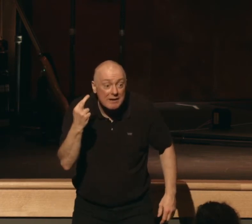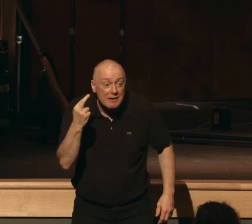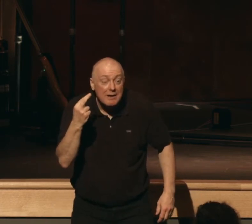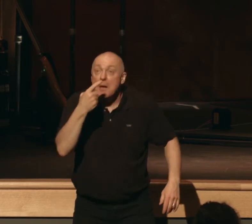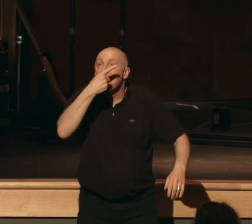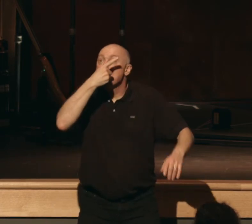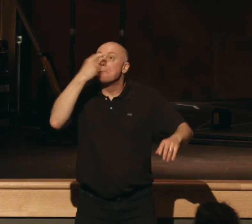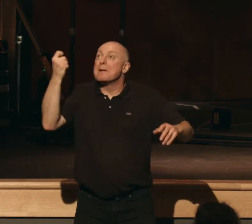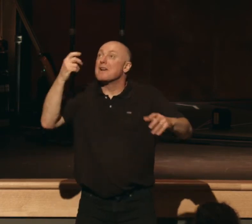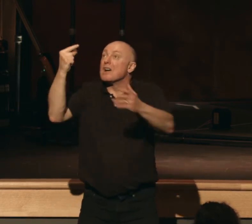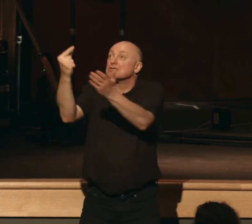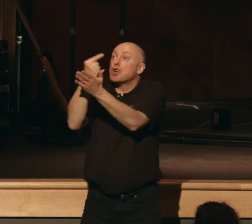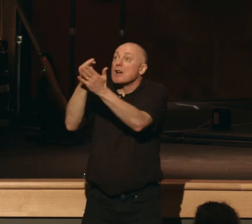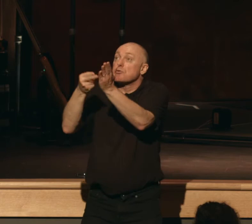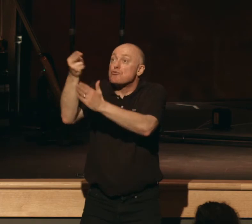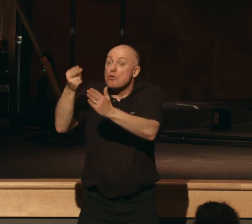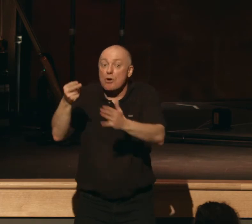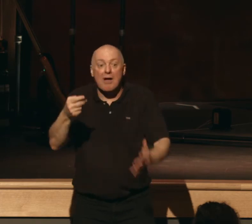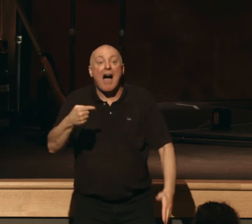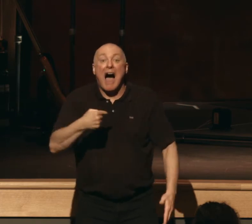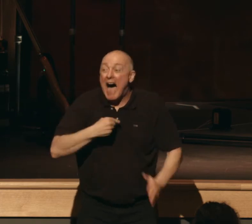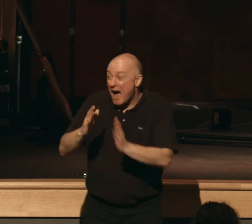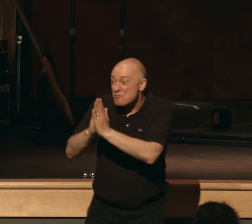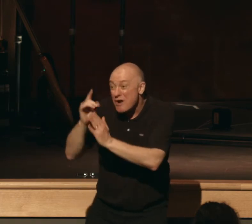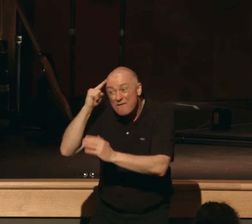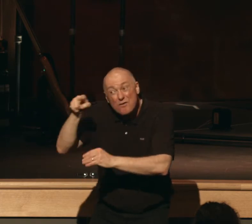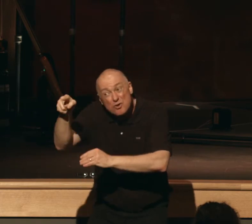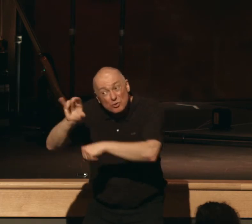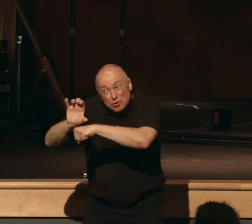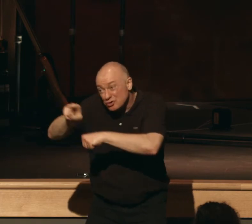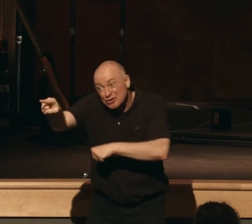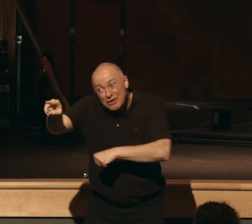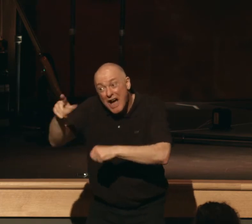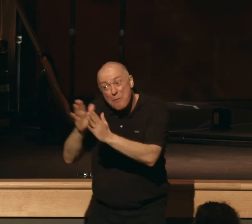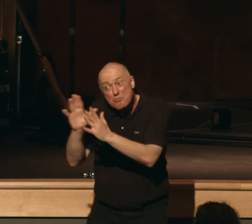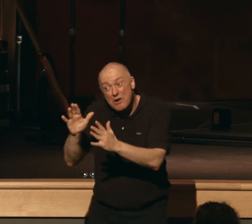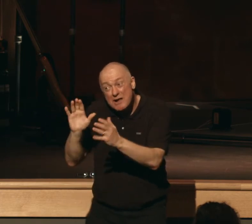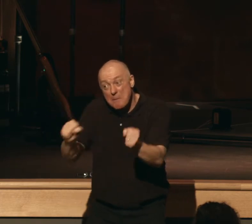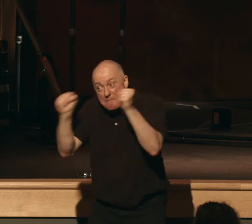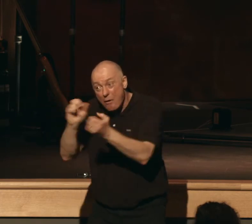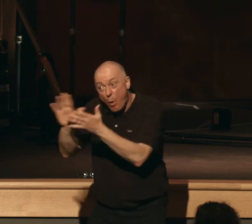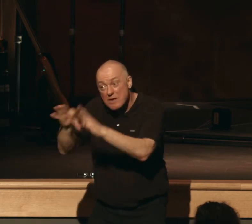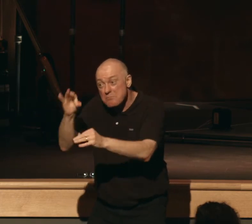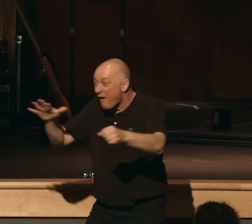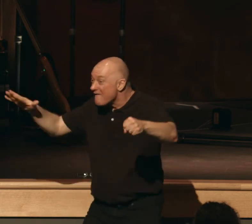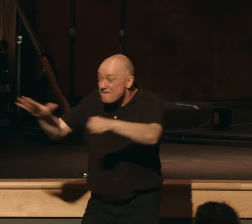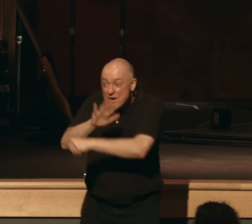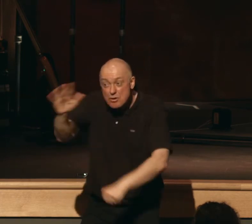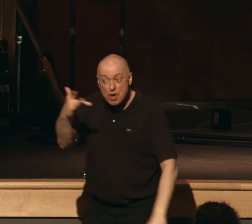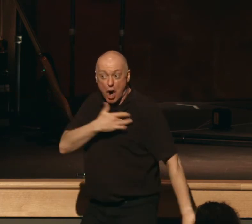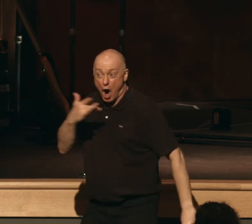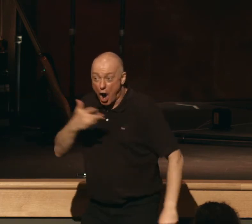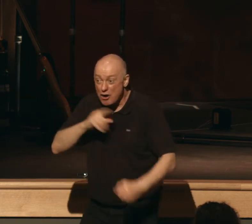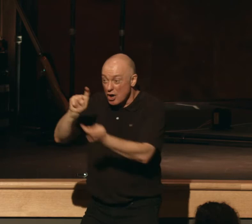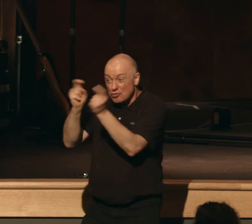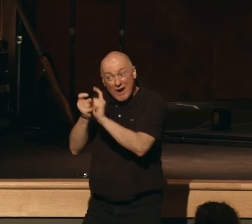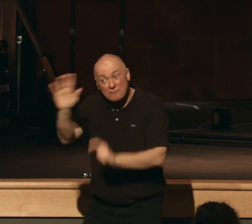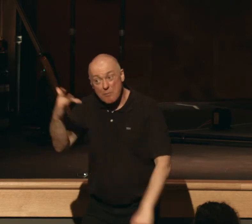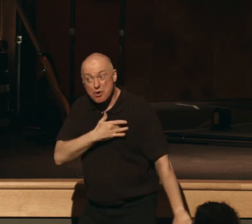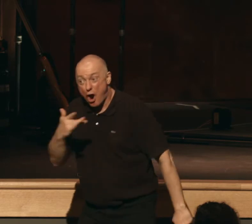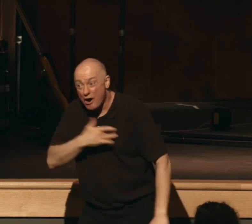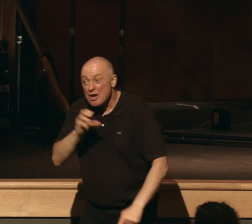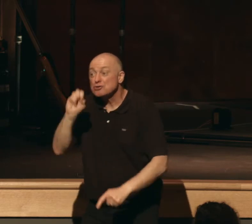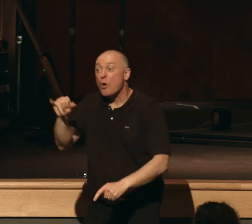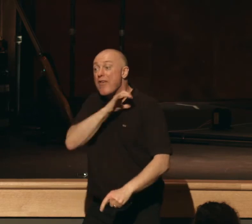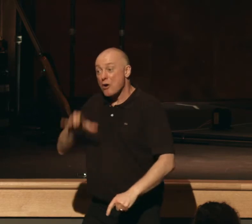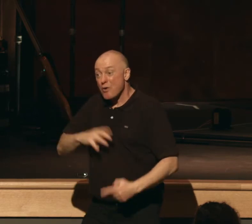all these great, glorious gospel truths, for this reason, I'm praying for you, Ephesians, that the power of the Holy Spirit would flood your heart and transform your heart so